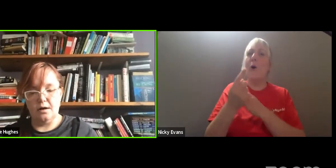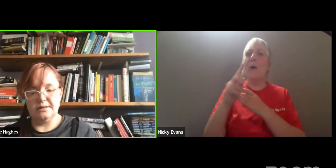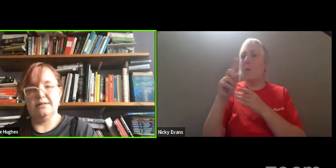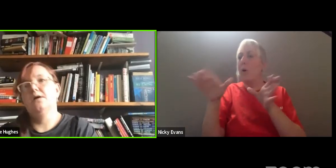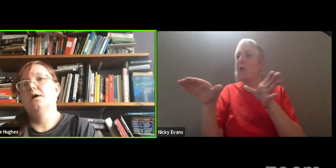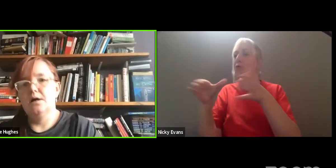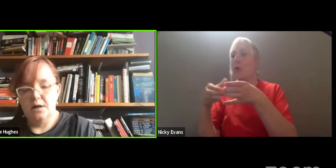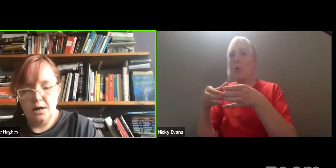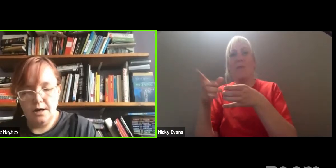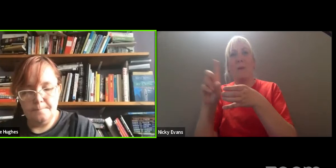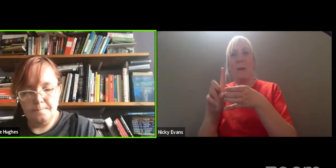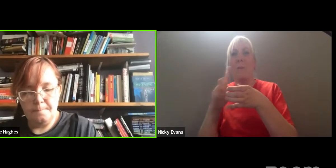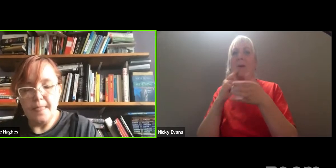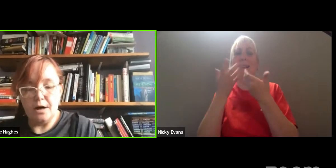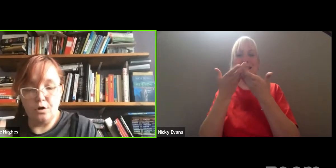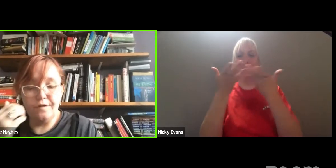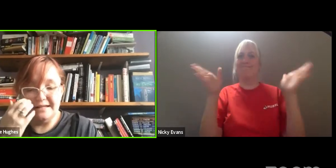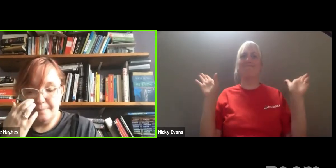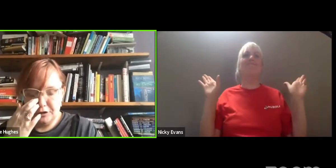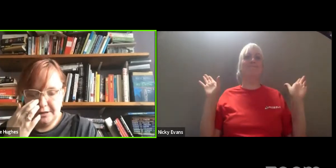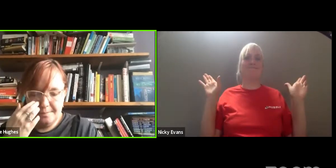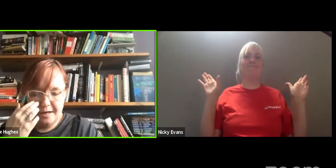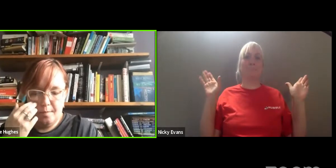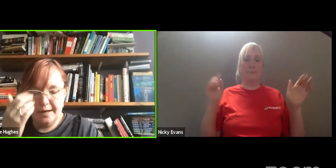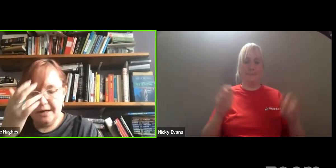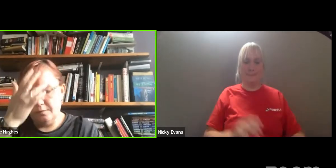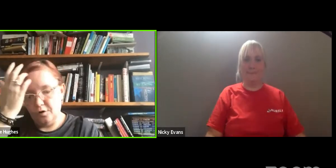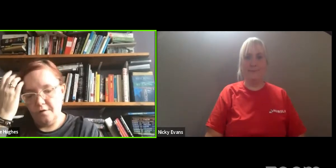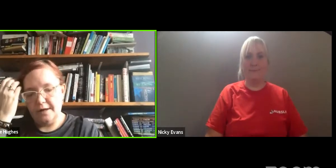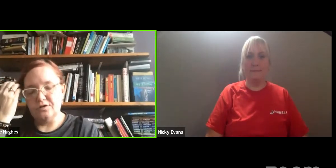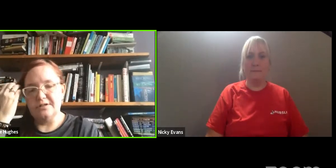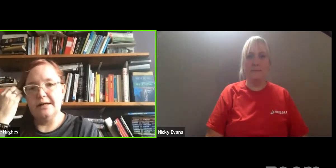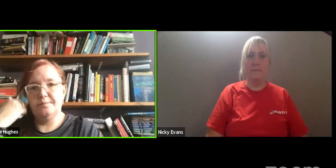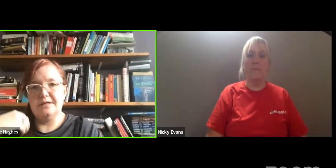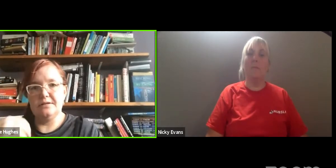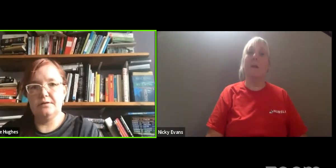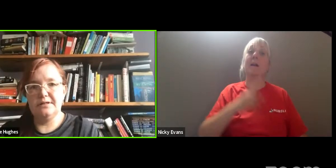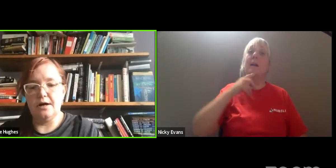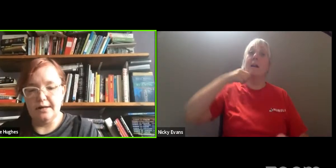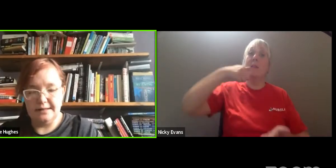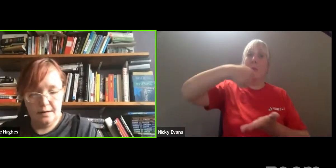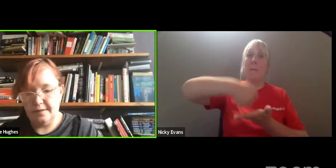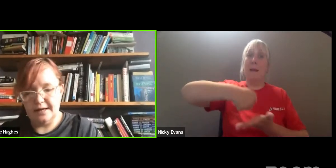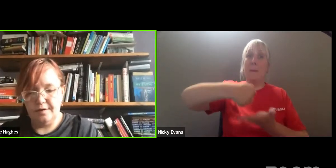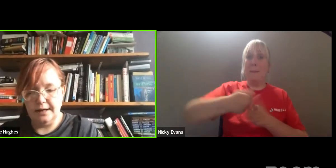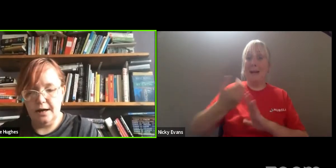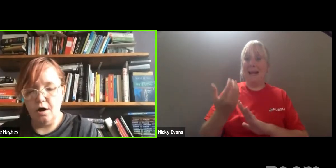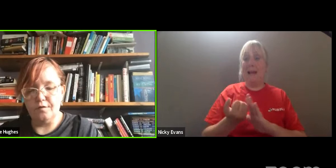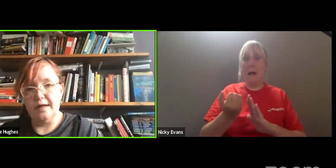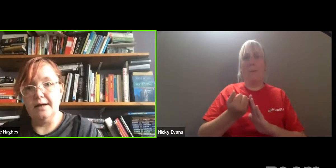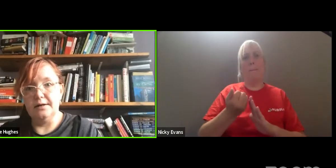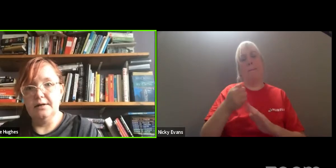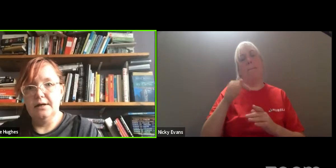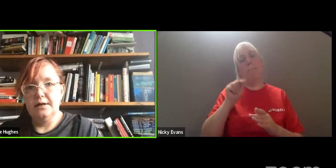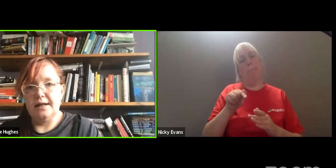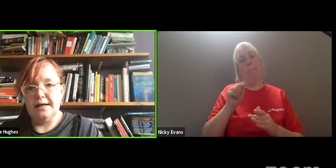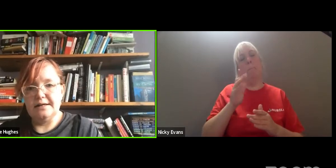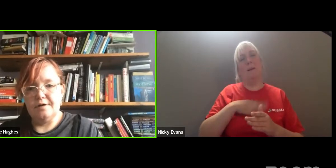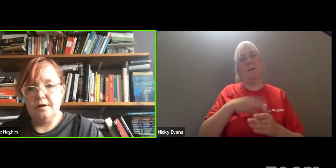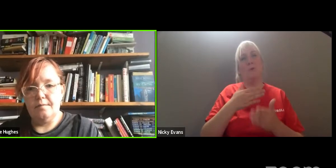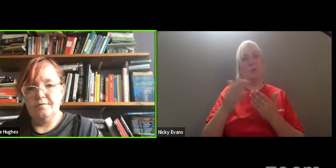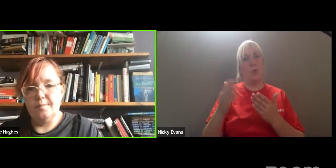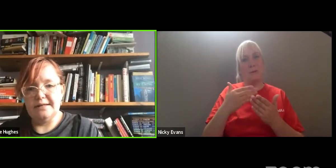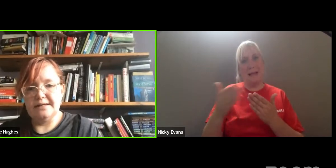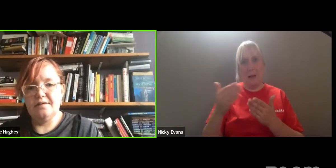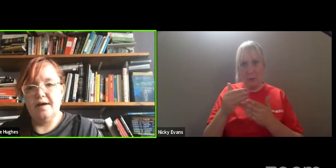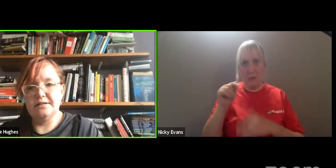all sorts. Another thing to mention is the minimum income floor. That does need to be sorted out. That is really awful. That is